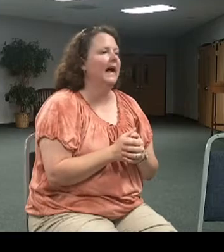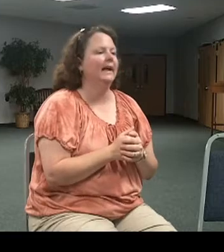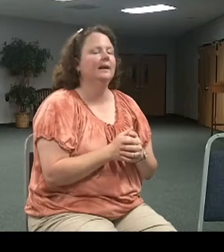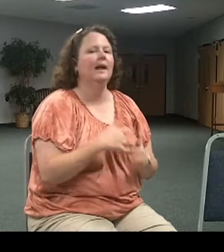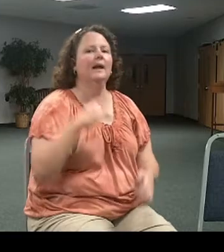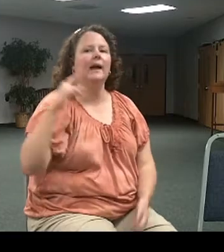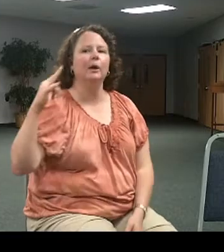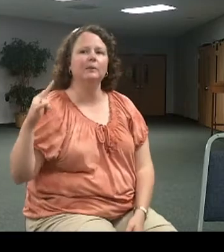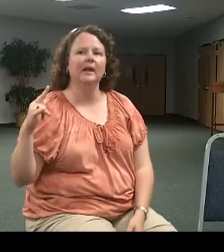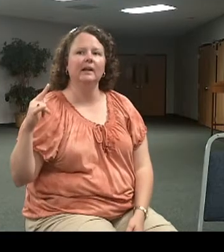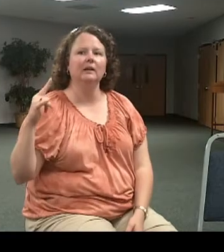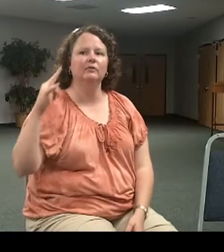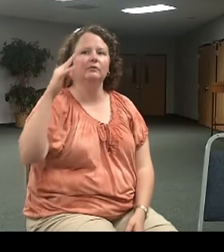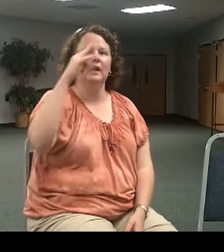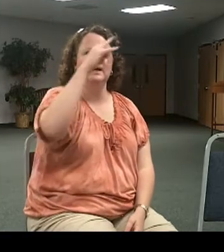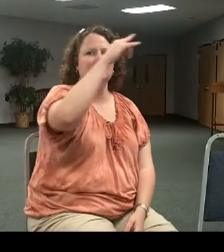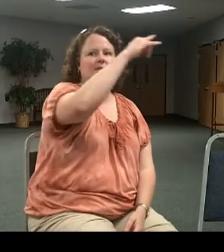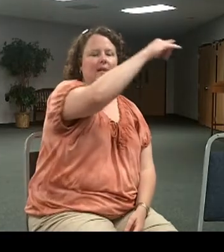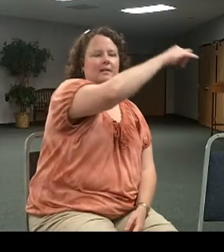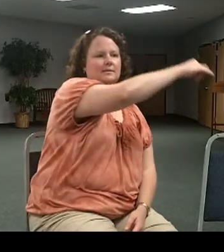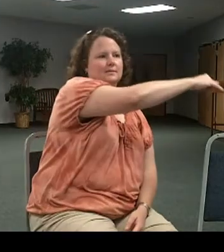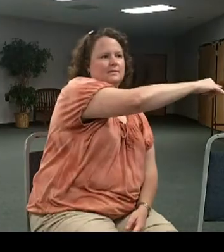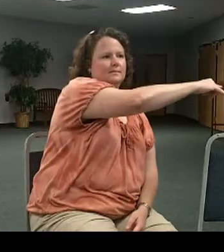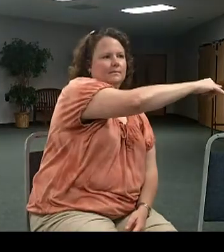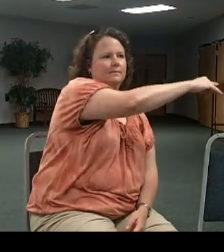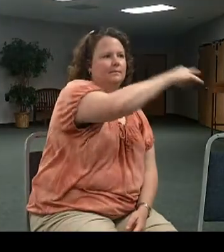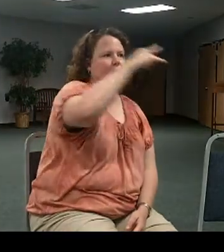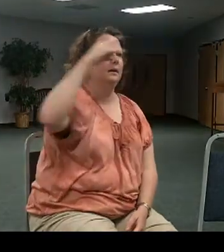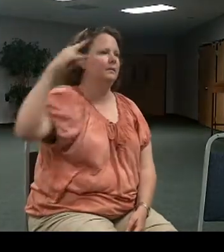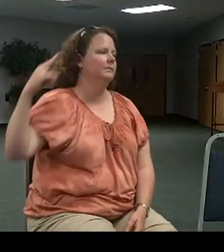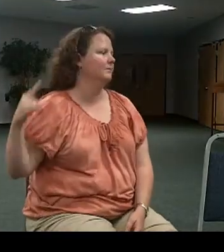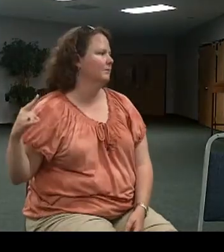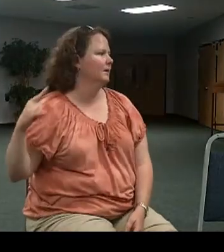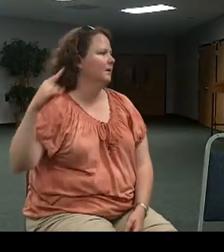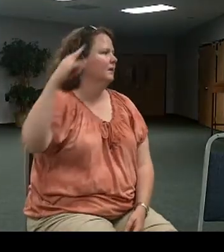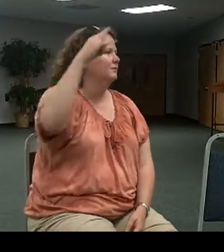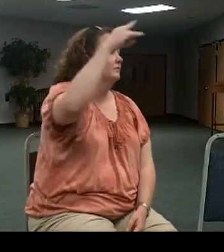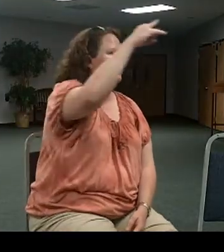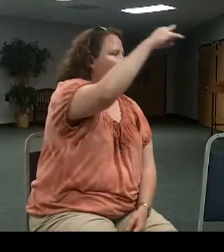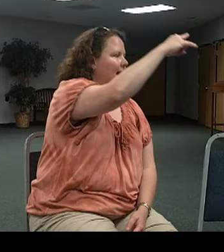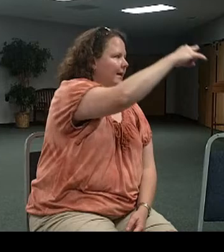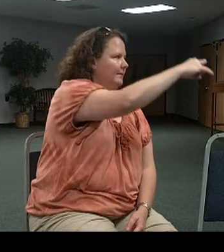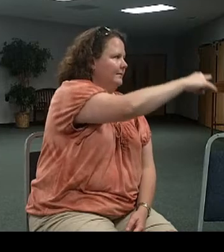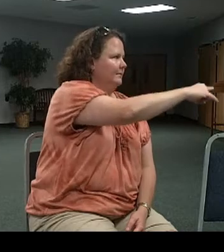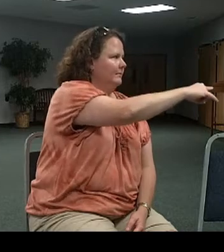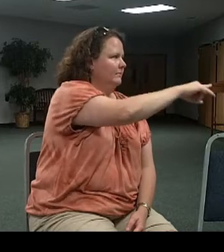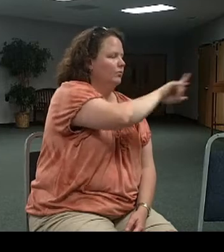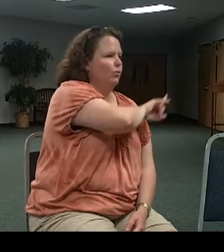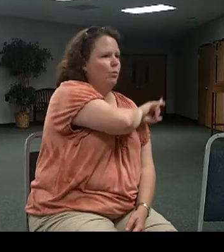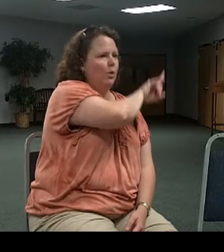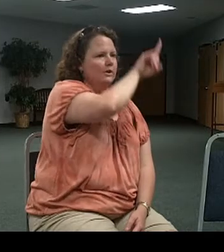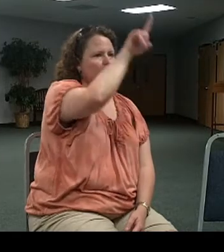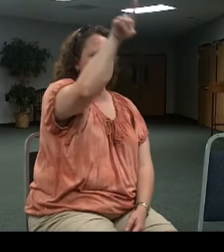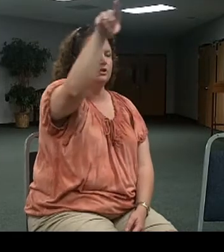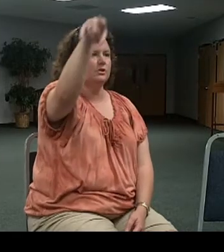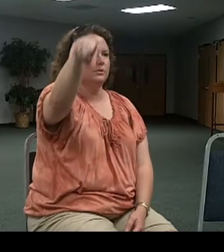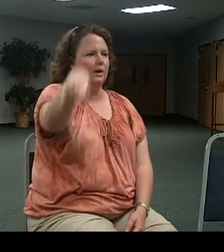Fly. An airplane flies like this. Okay? Fly. One direction to